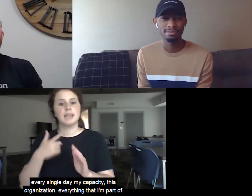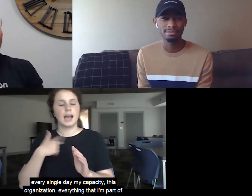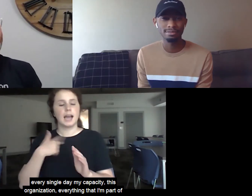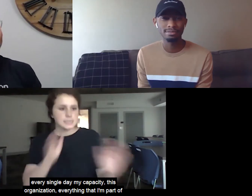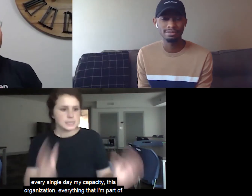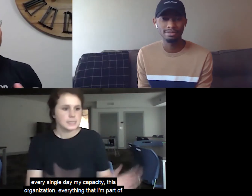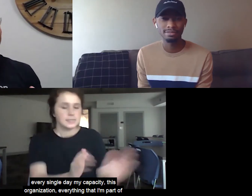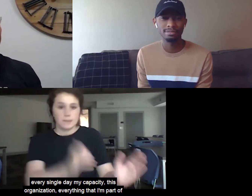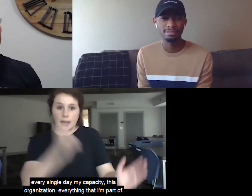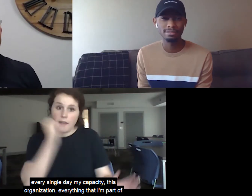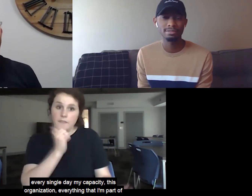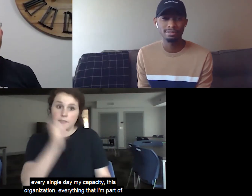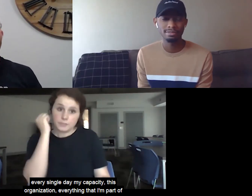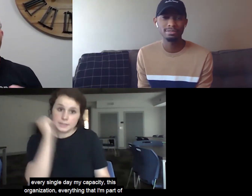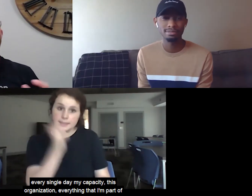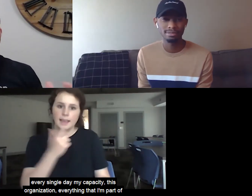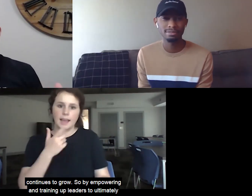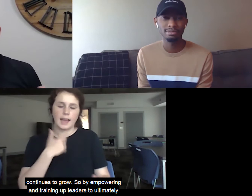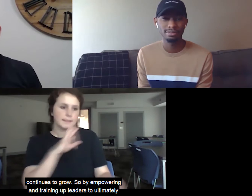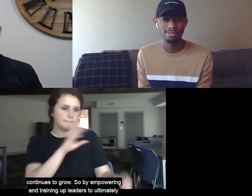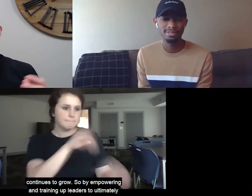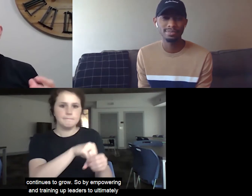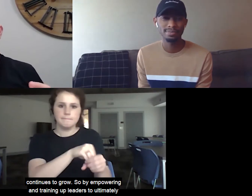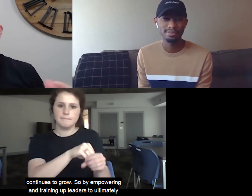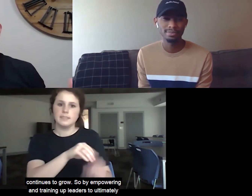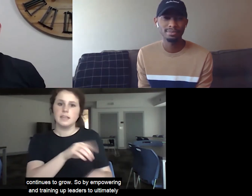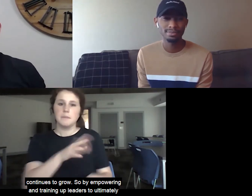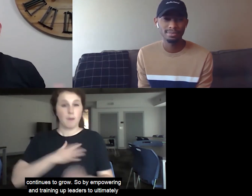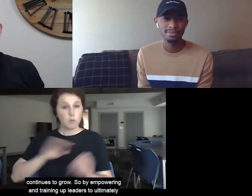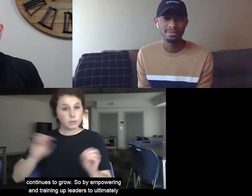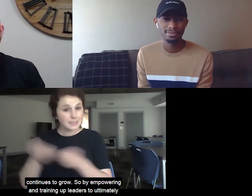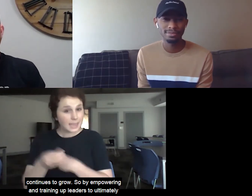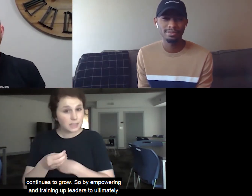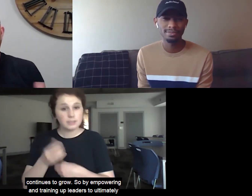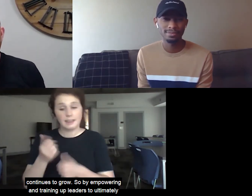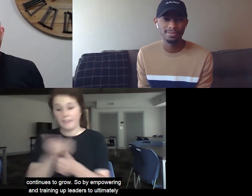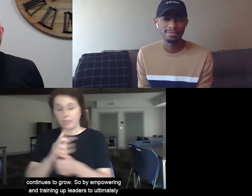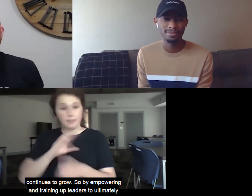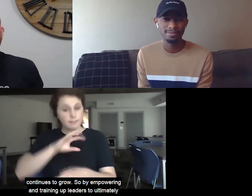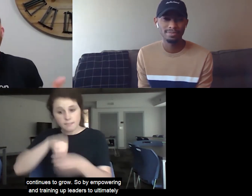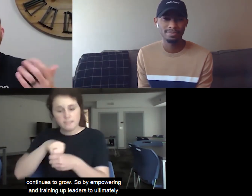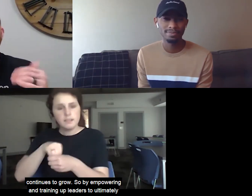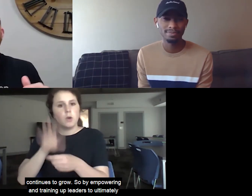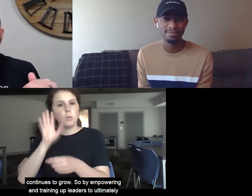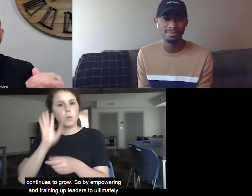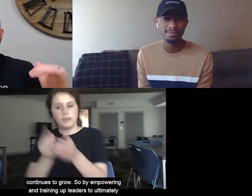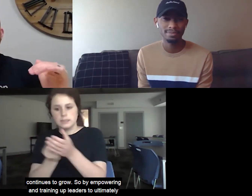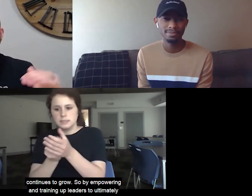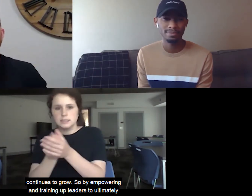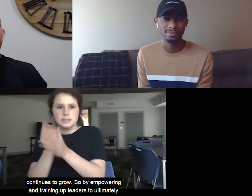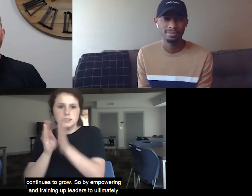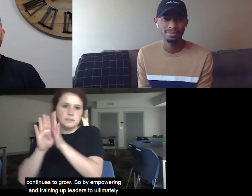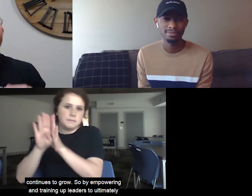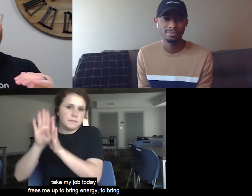my capacity, this organization, everything that I'm part of continues to grow. And so by empowering and training